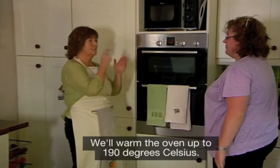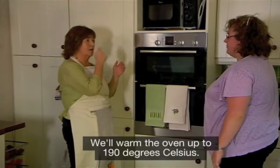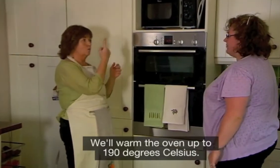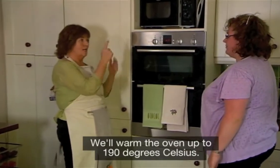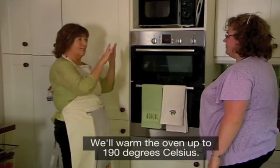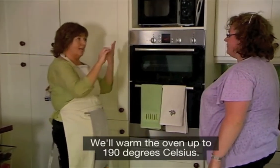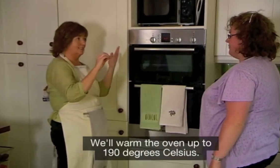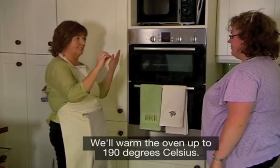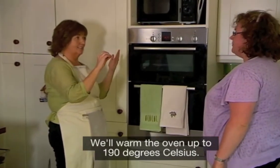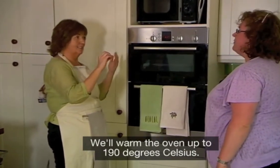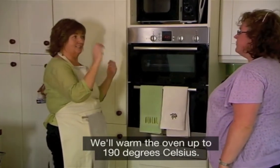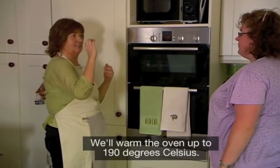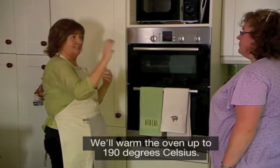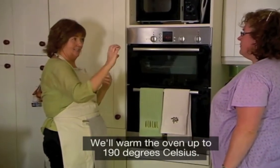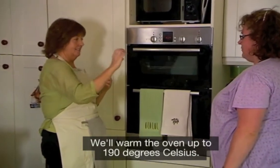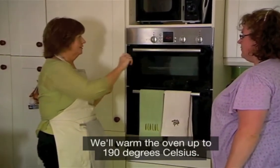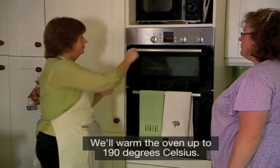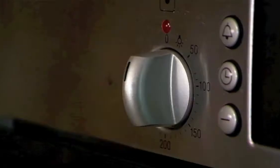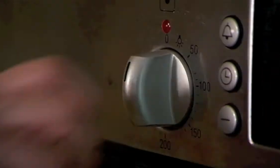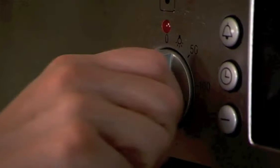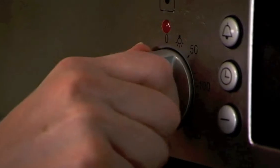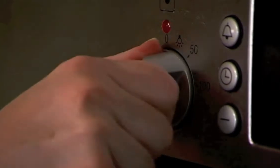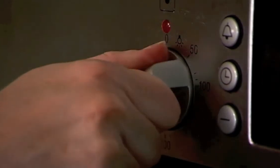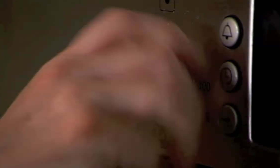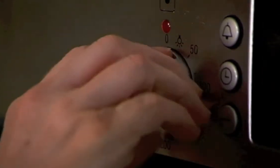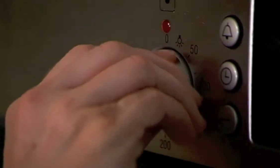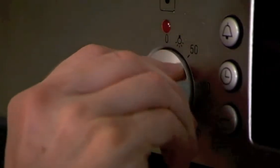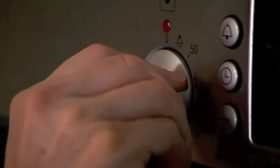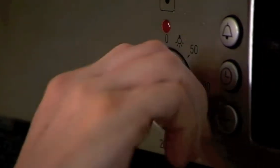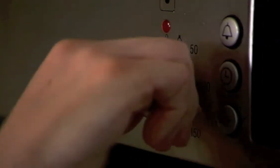We'll warm the oven up to 190 degrees Celsius.